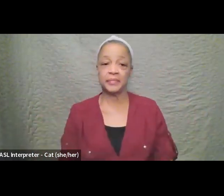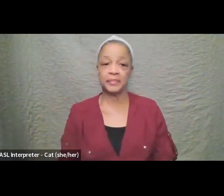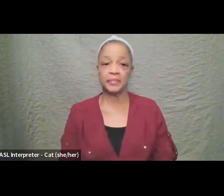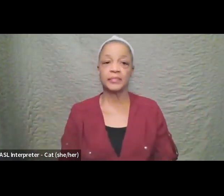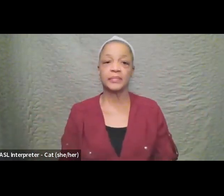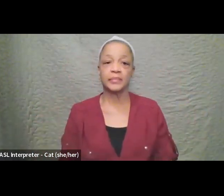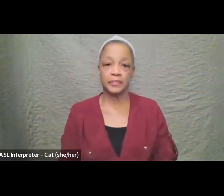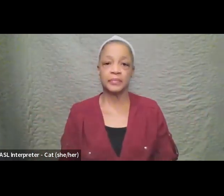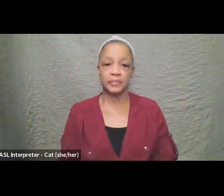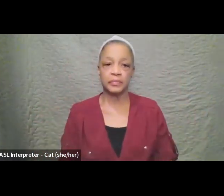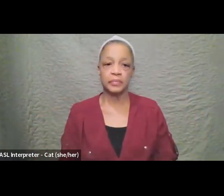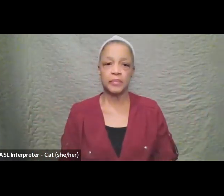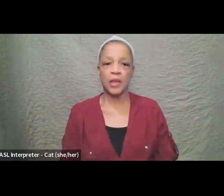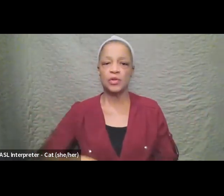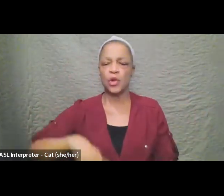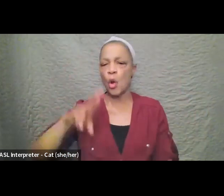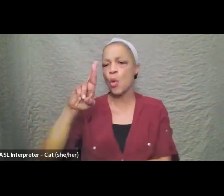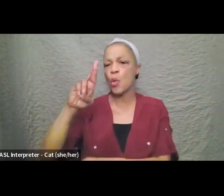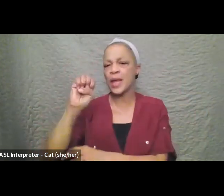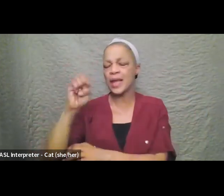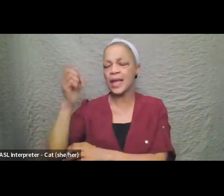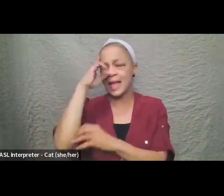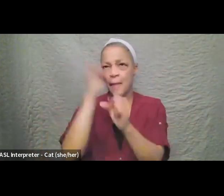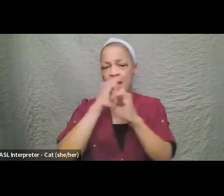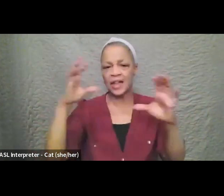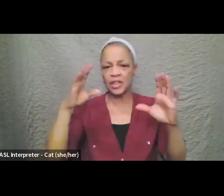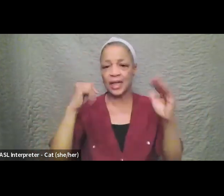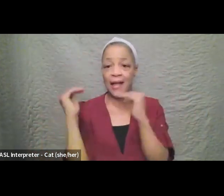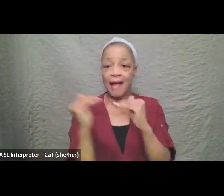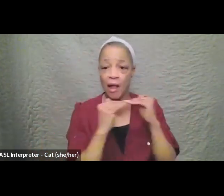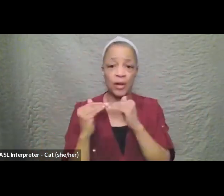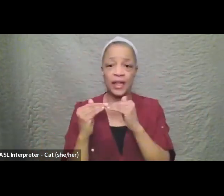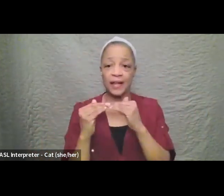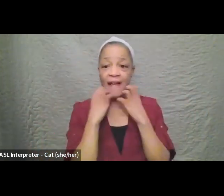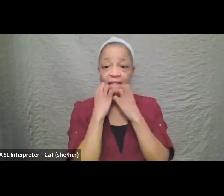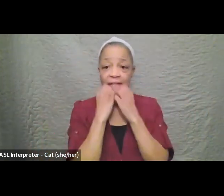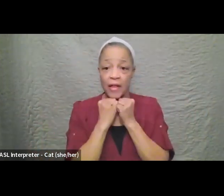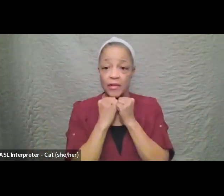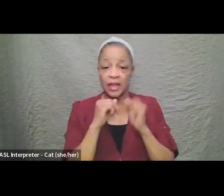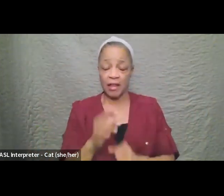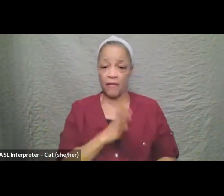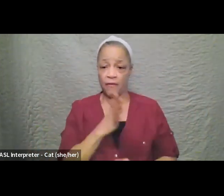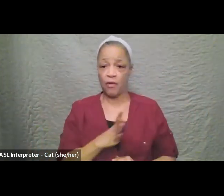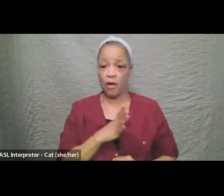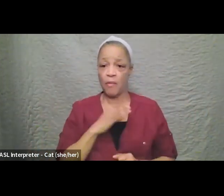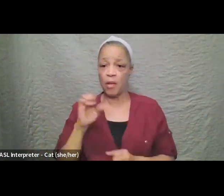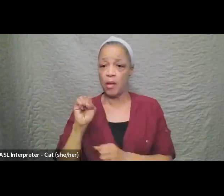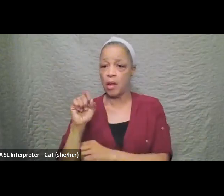Thus, the reimagining equity and values in informal STEM